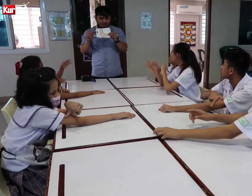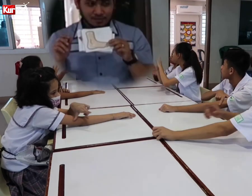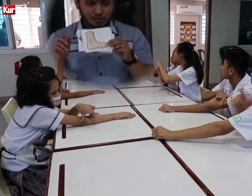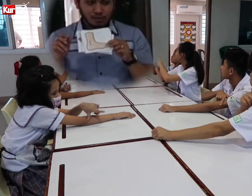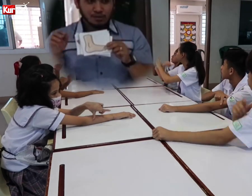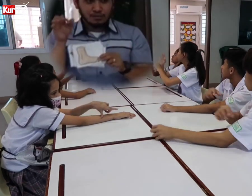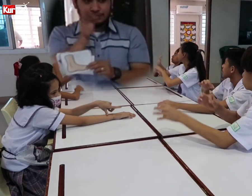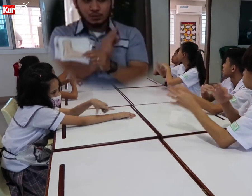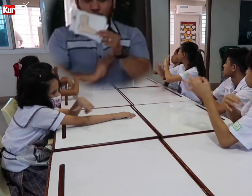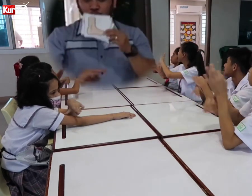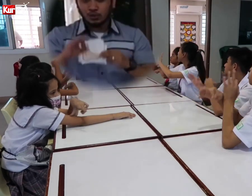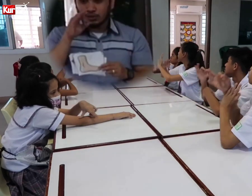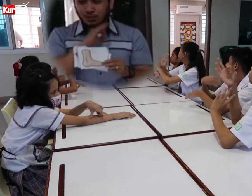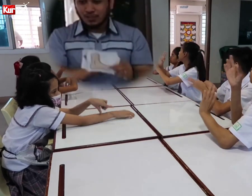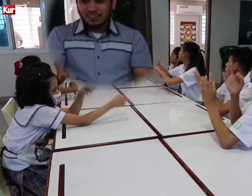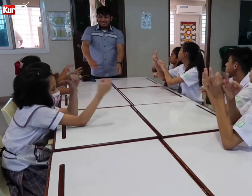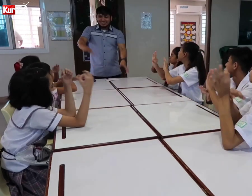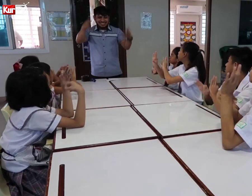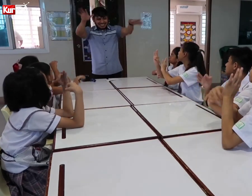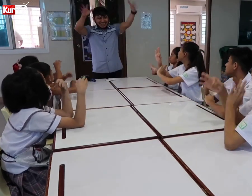Four. Yeah.